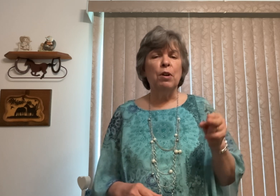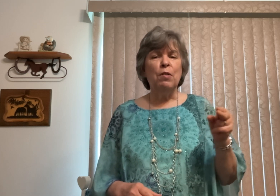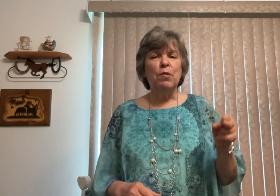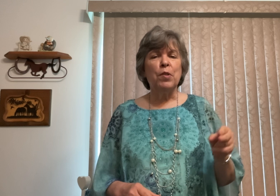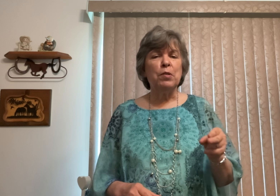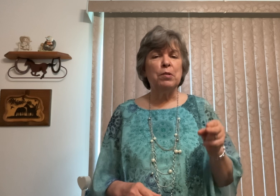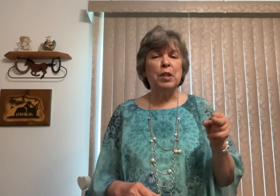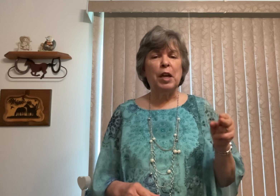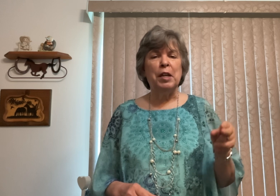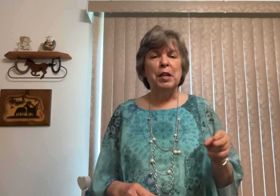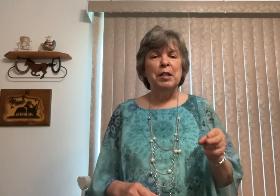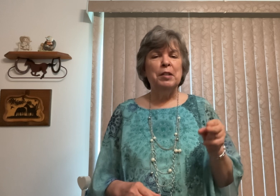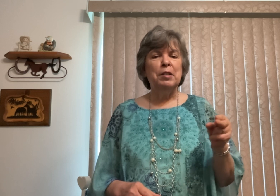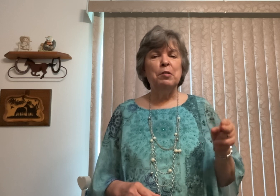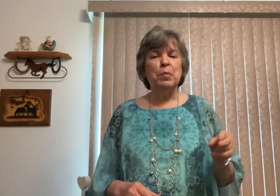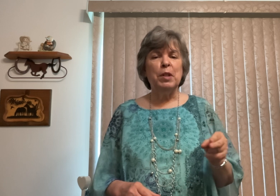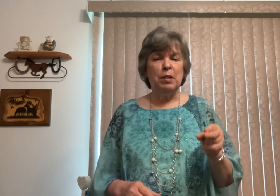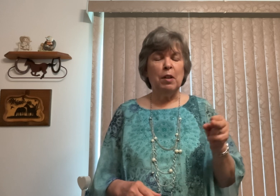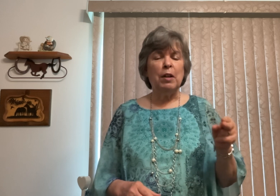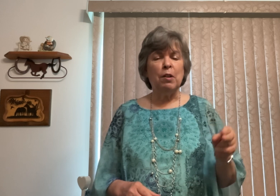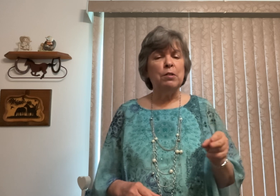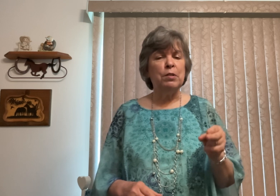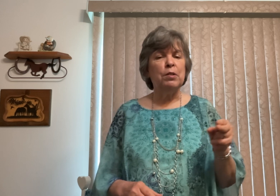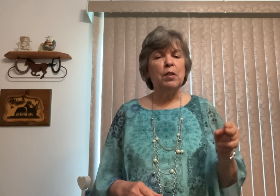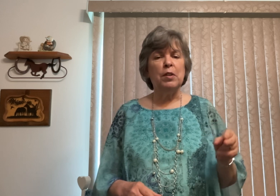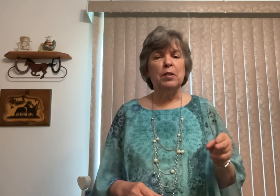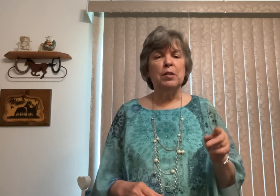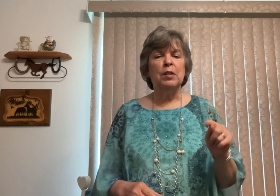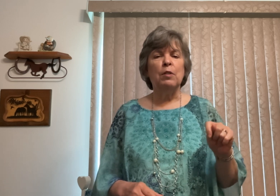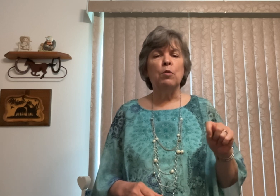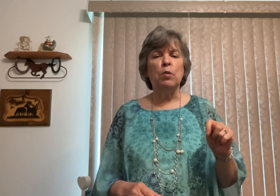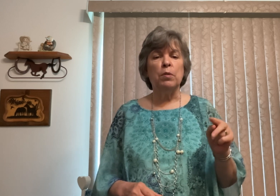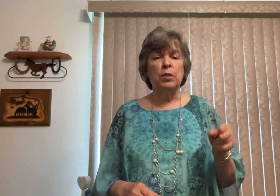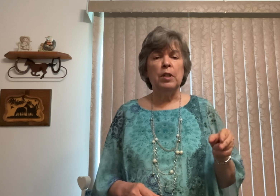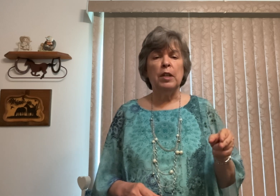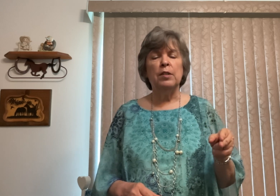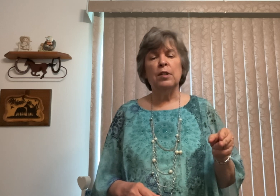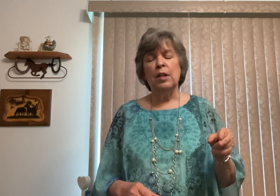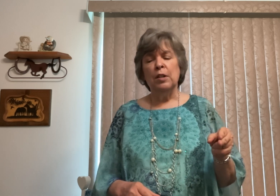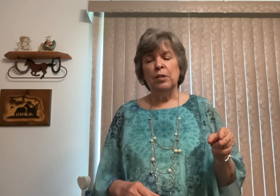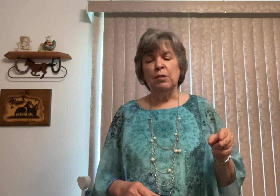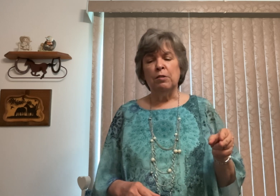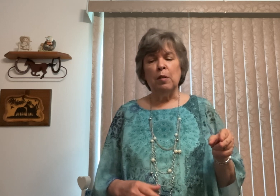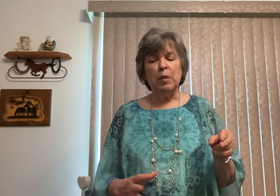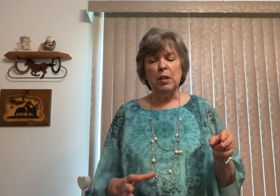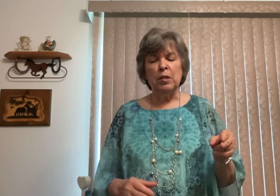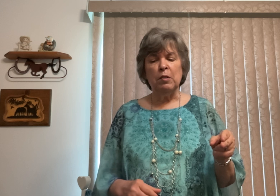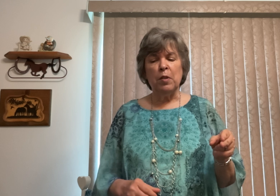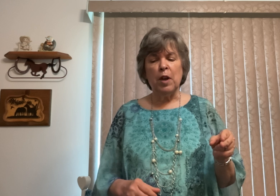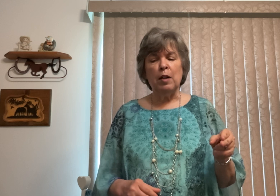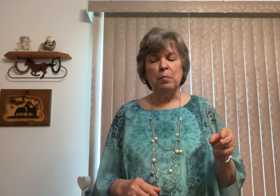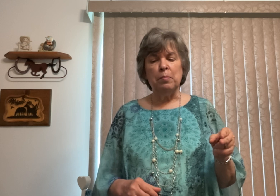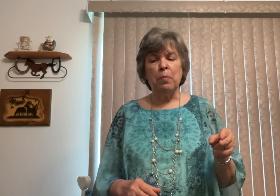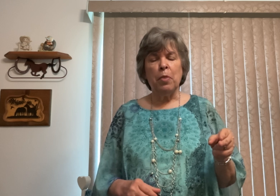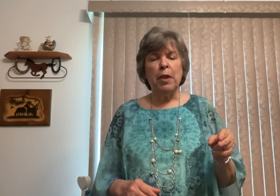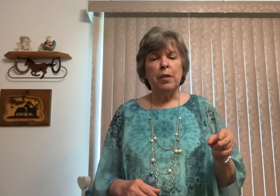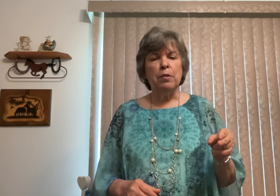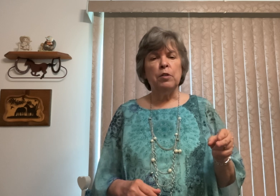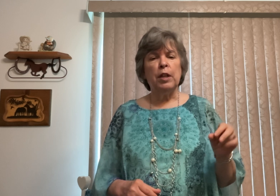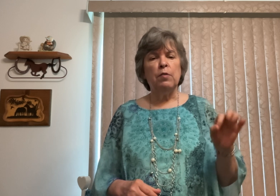for Thursday. So, but I also saw this, or TH. So I'm going to stick with that. Thursday,